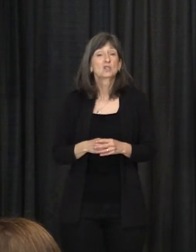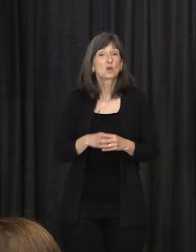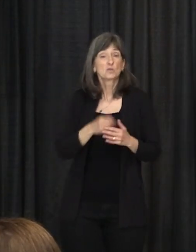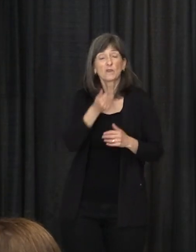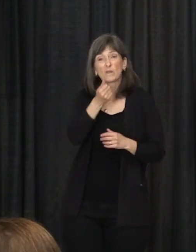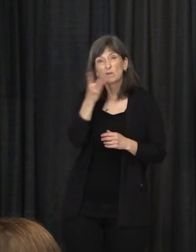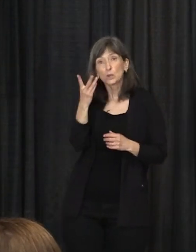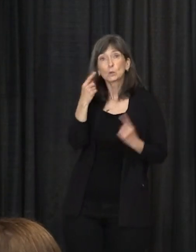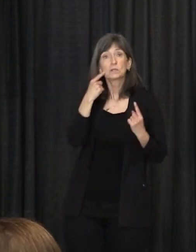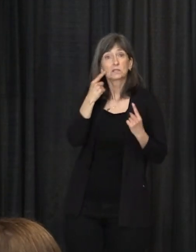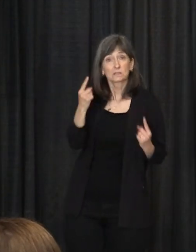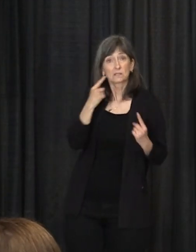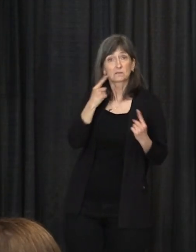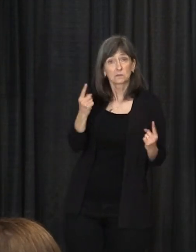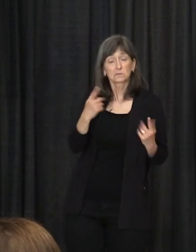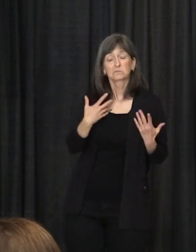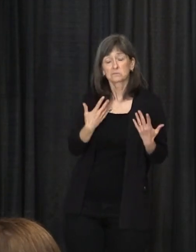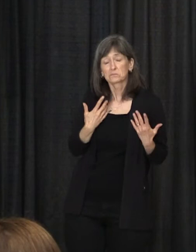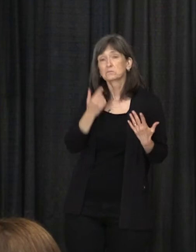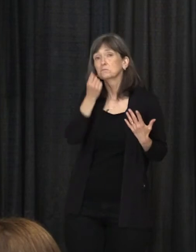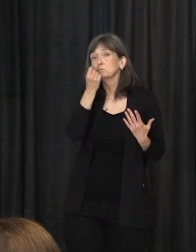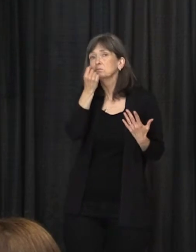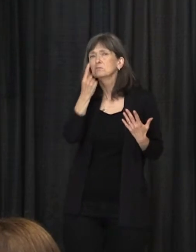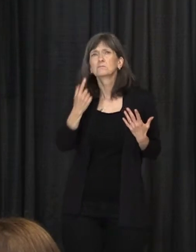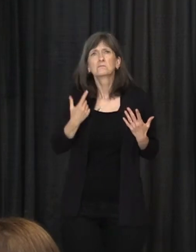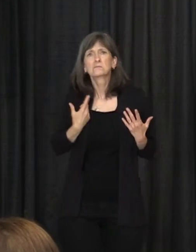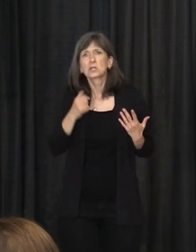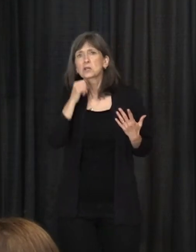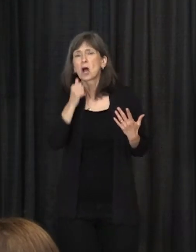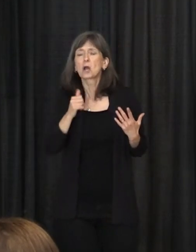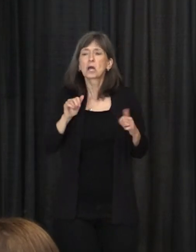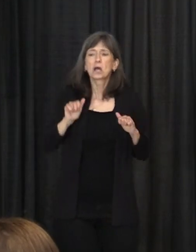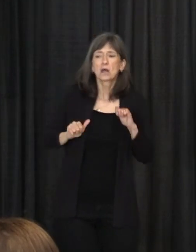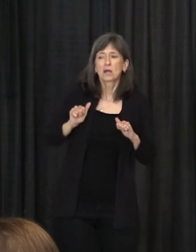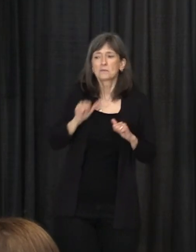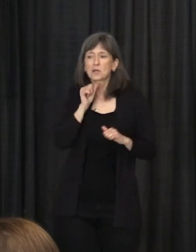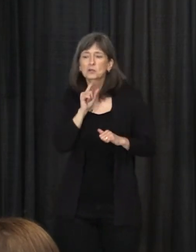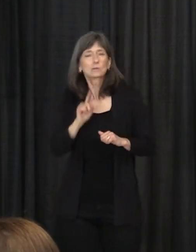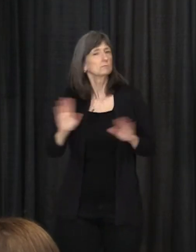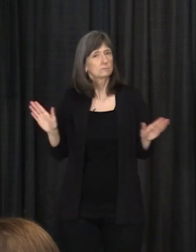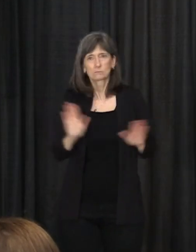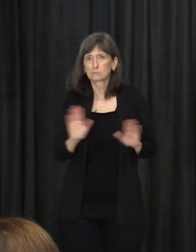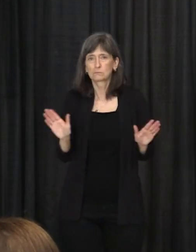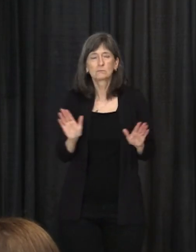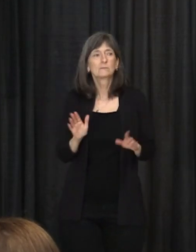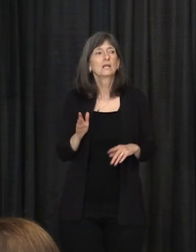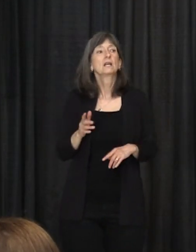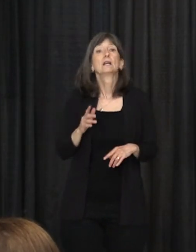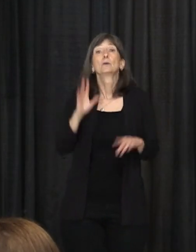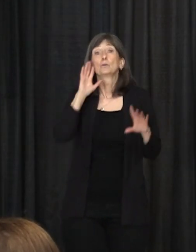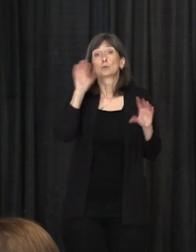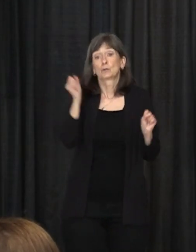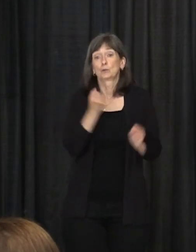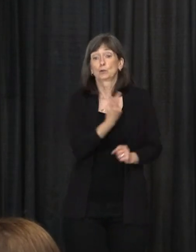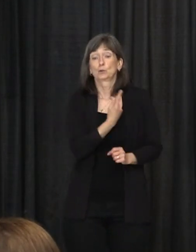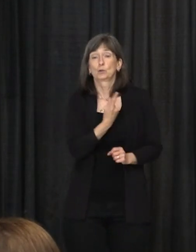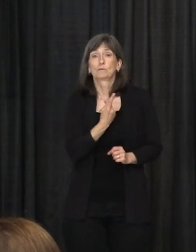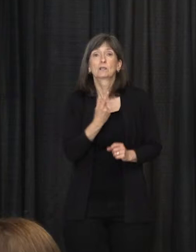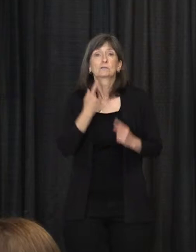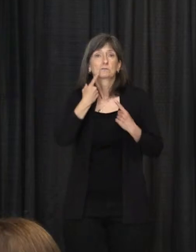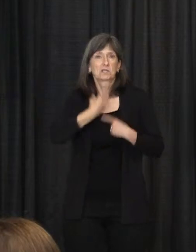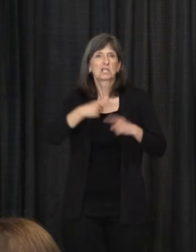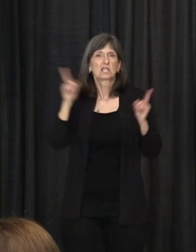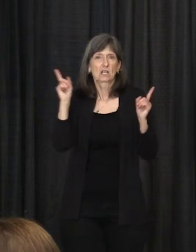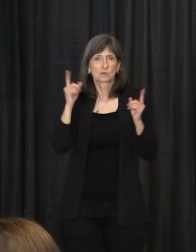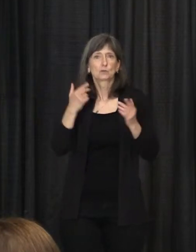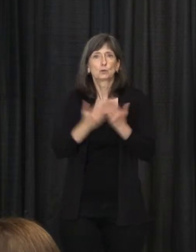not an exercise which we have begun with doubt. The Premier and I launched a new initiative, a new pathway some short time